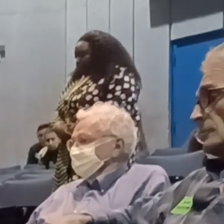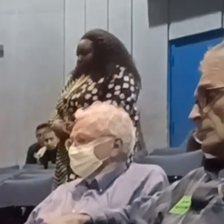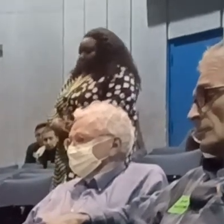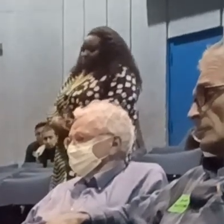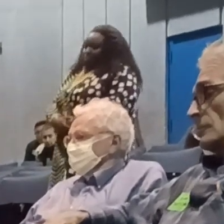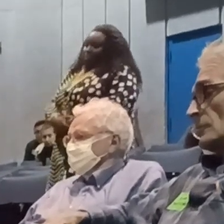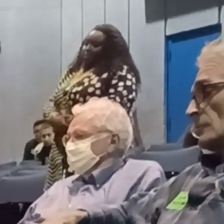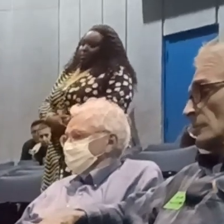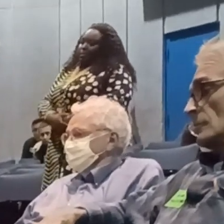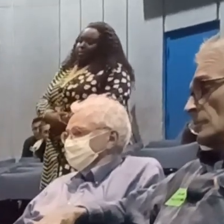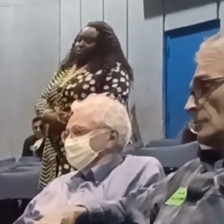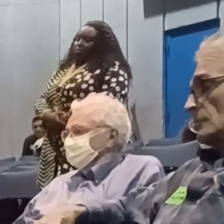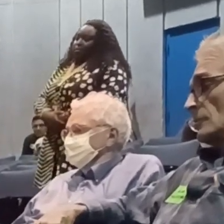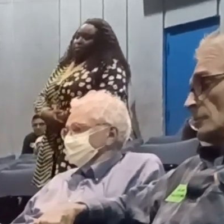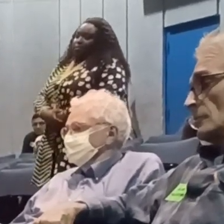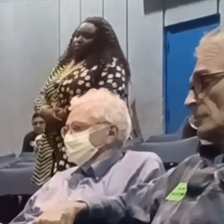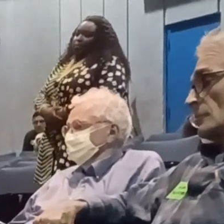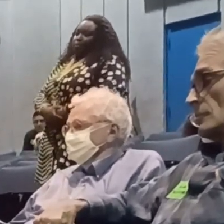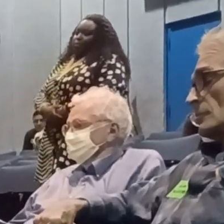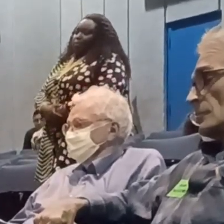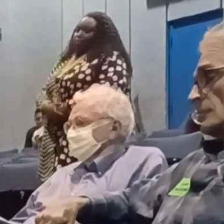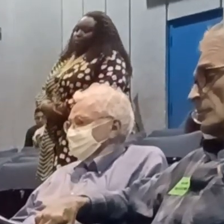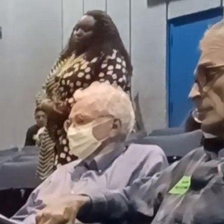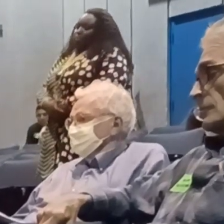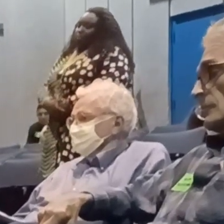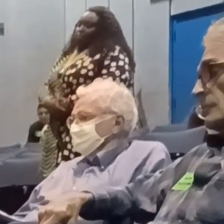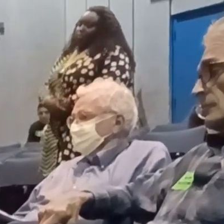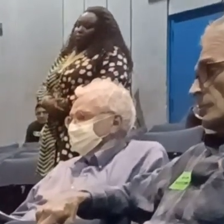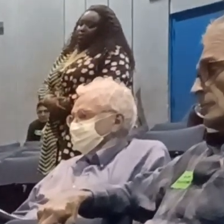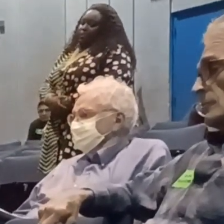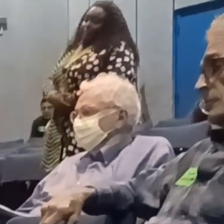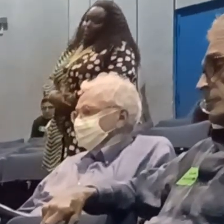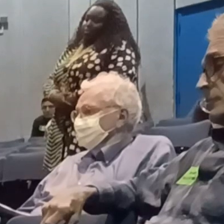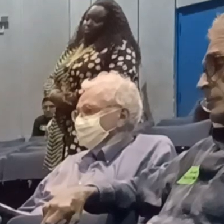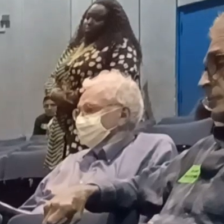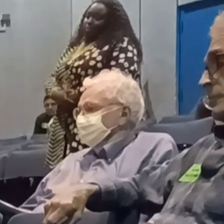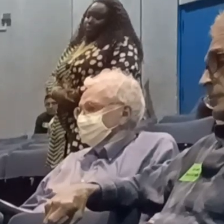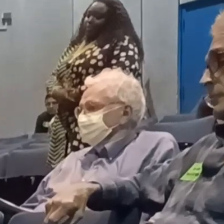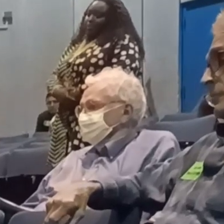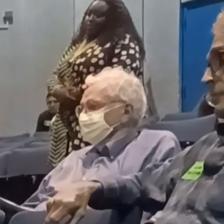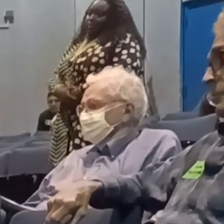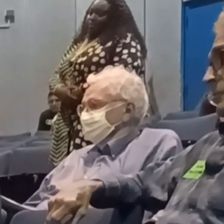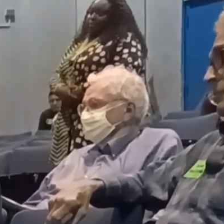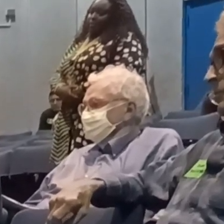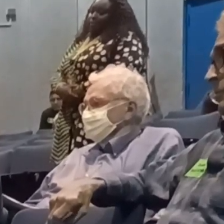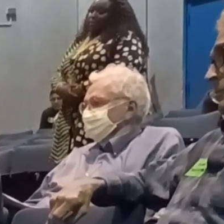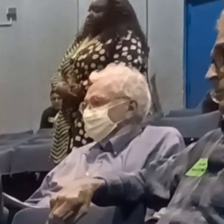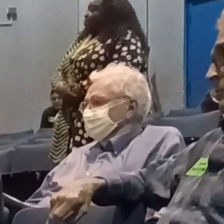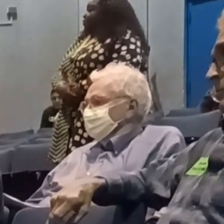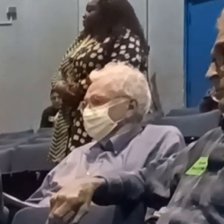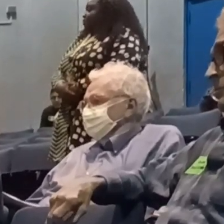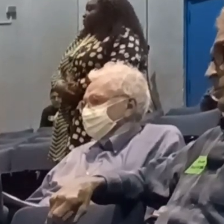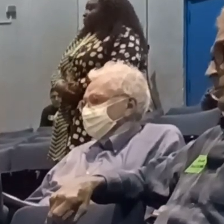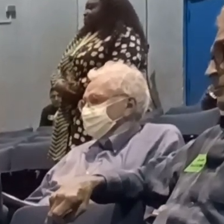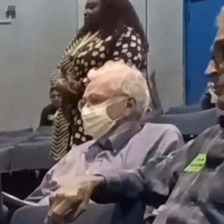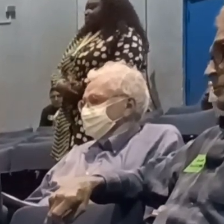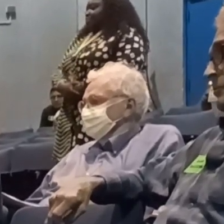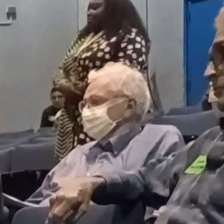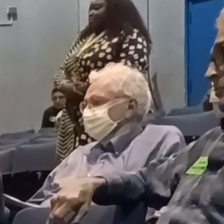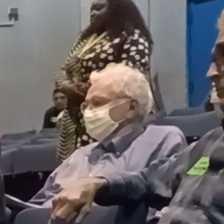room that actually were on that committee starting back in 1999, very committed, some people living